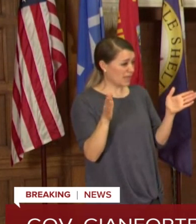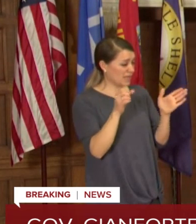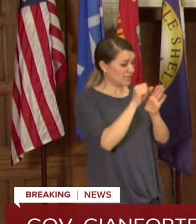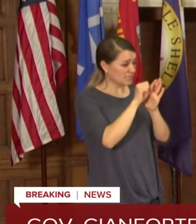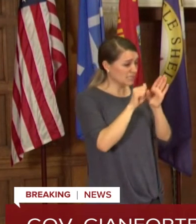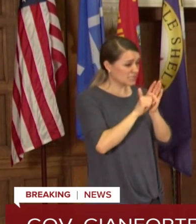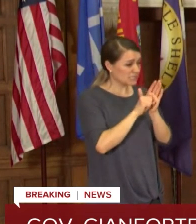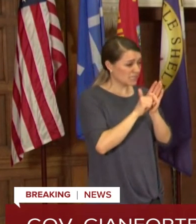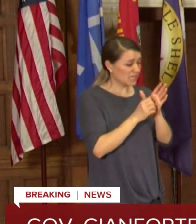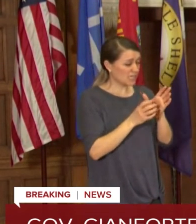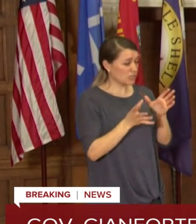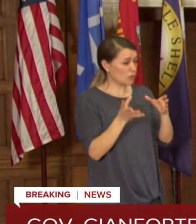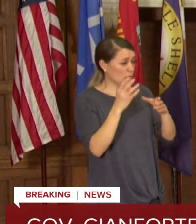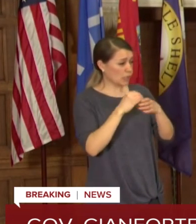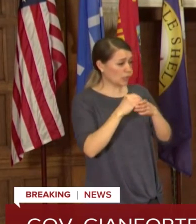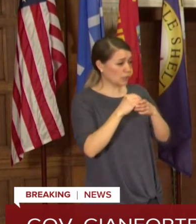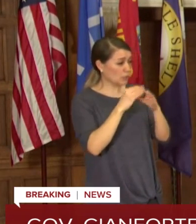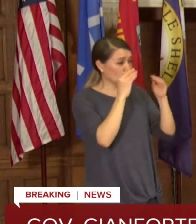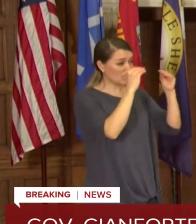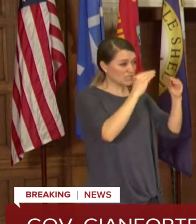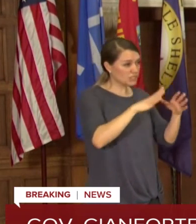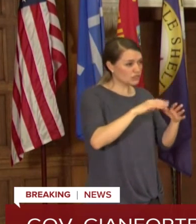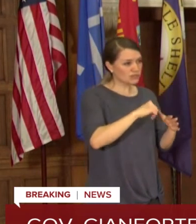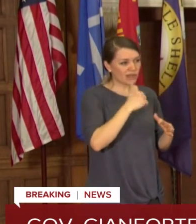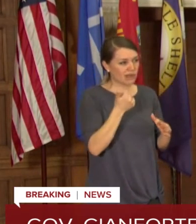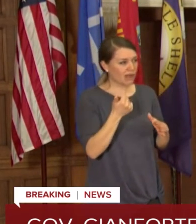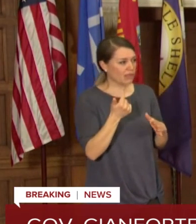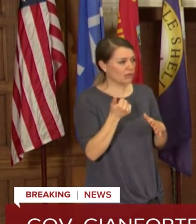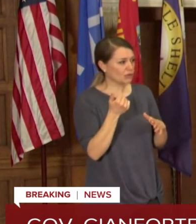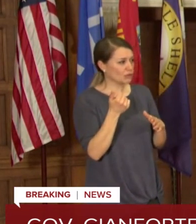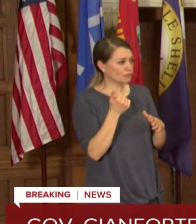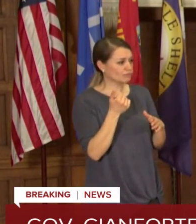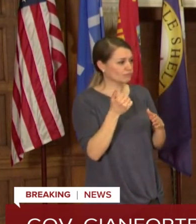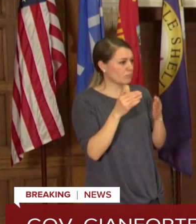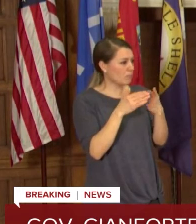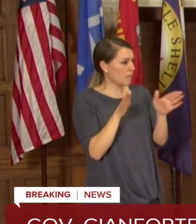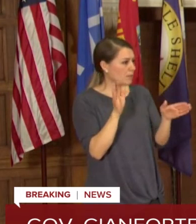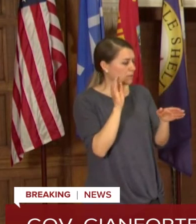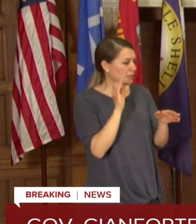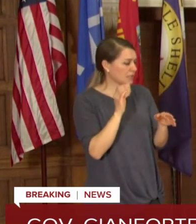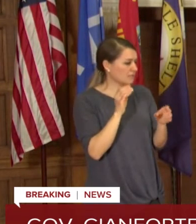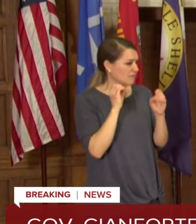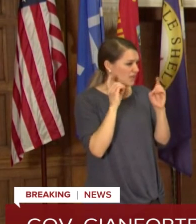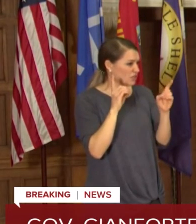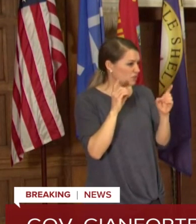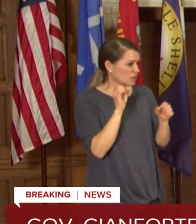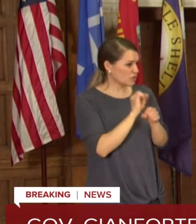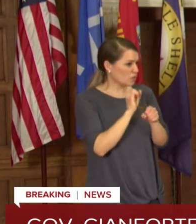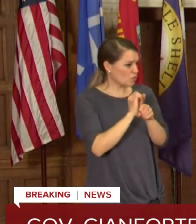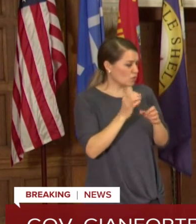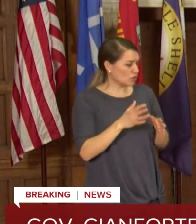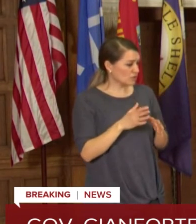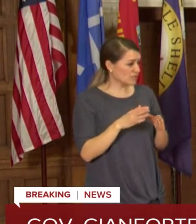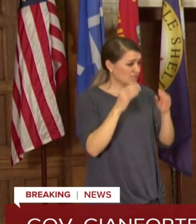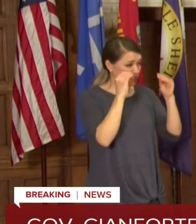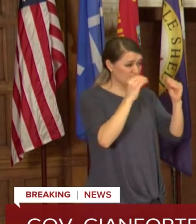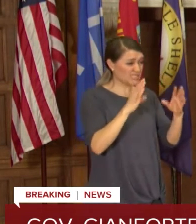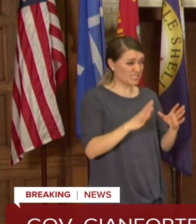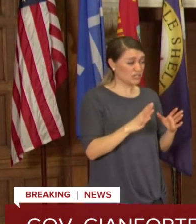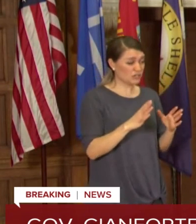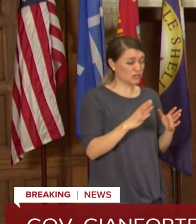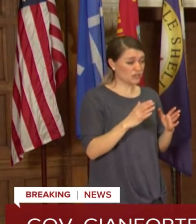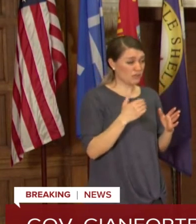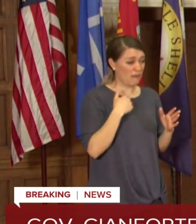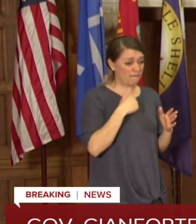teachers and other education workers? Okay, so thank you, Melissa. Teachers who had underlying health conditions have been getting vaccinated